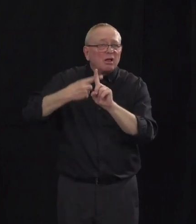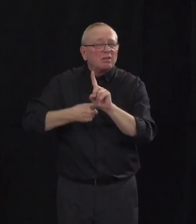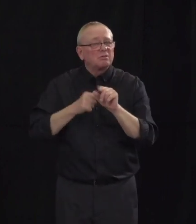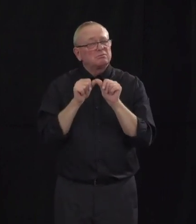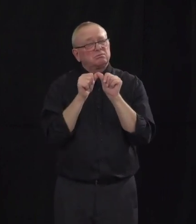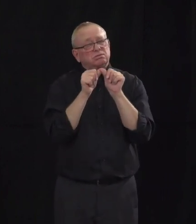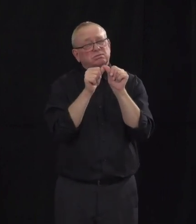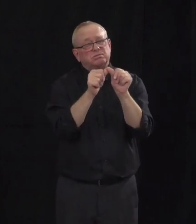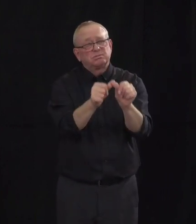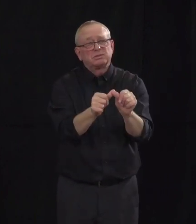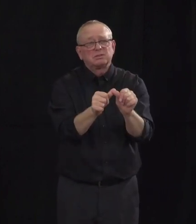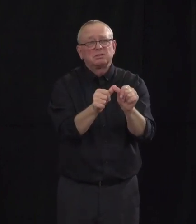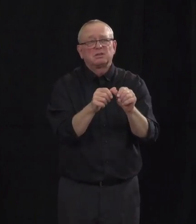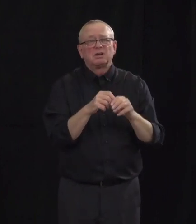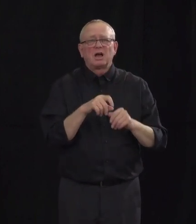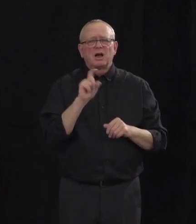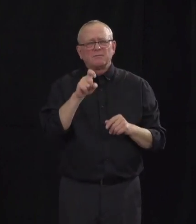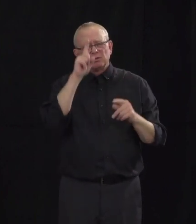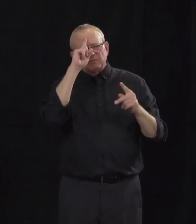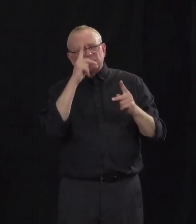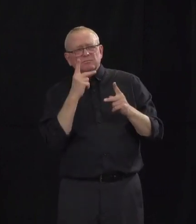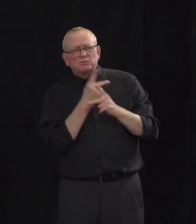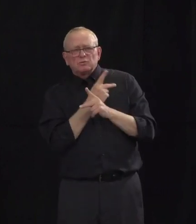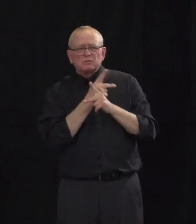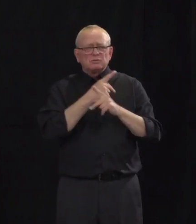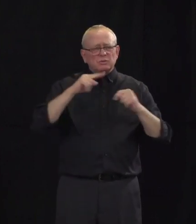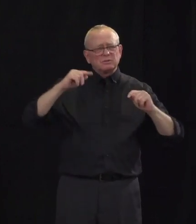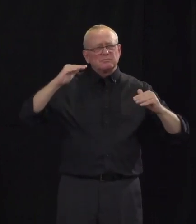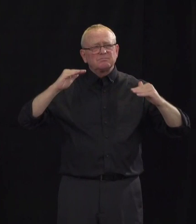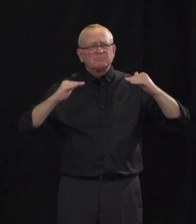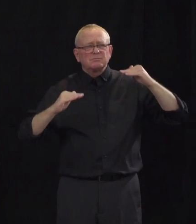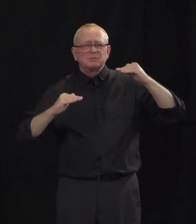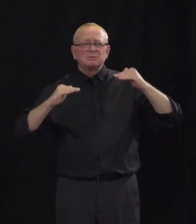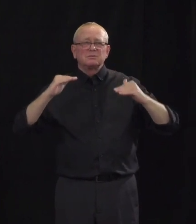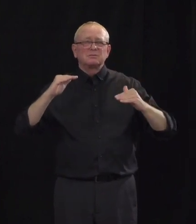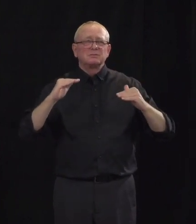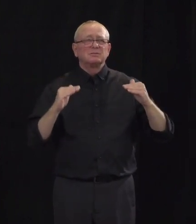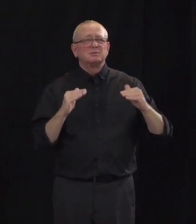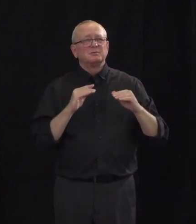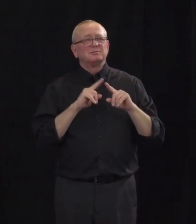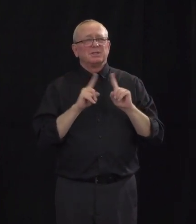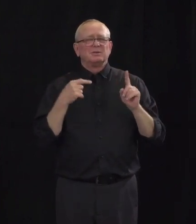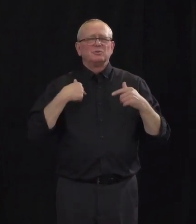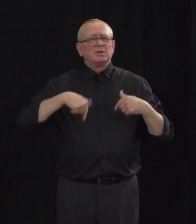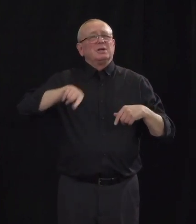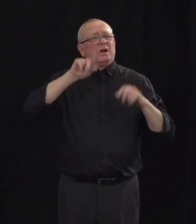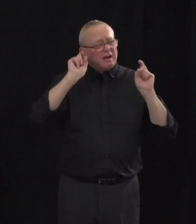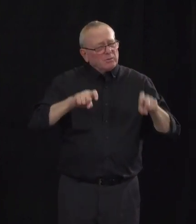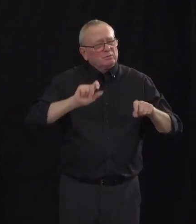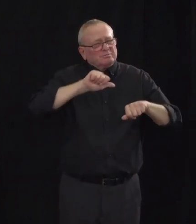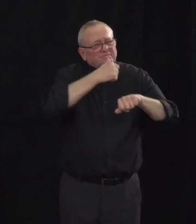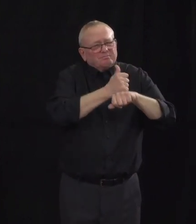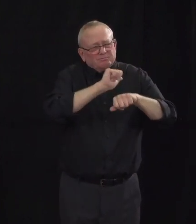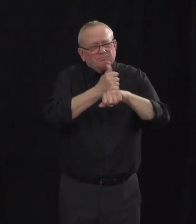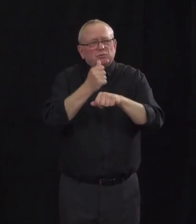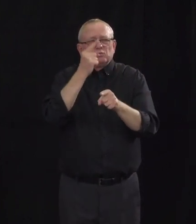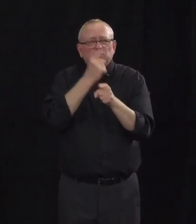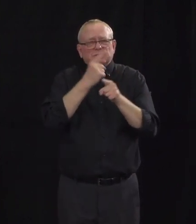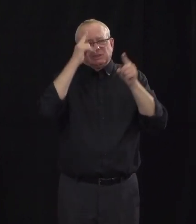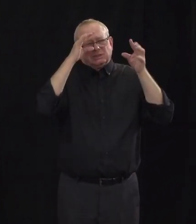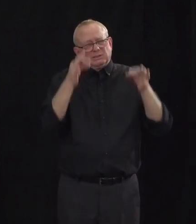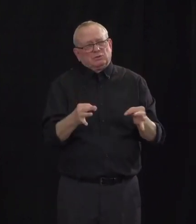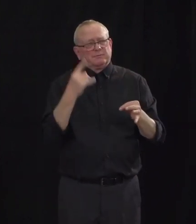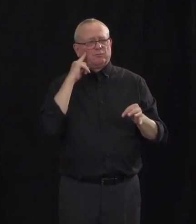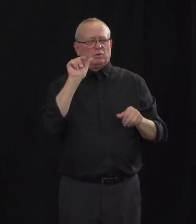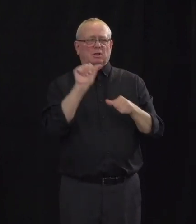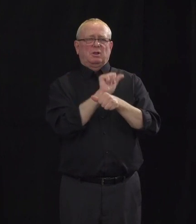the situation in Alberta at this time. I want to be clear about the mechanism that we have used to implement these restrictions, especially